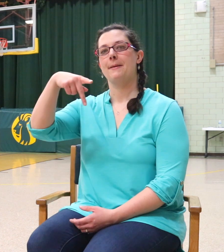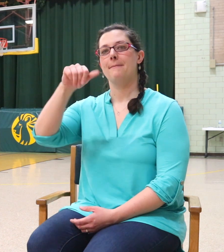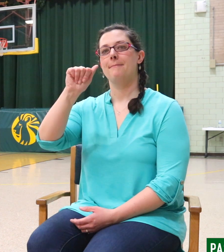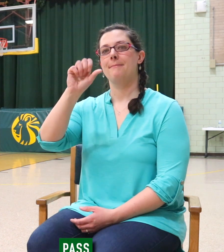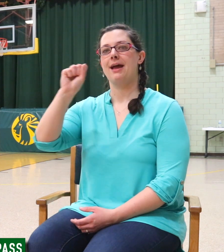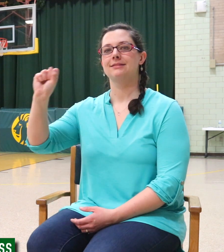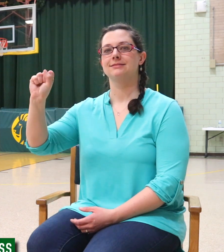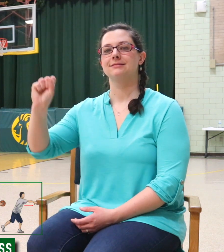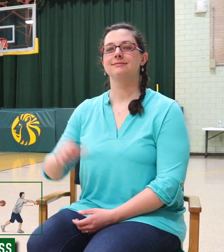Pass.